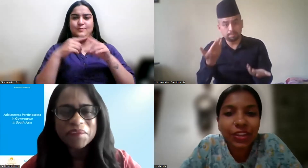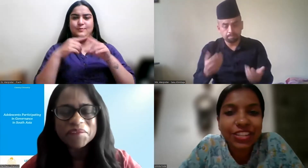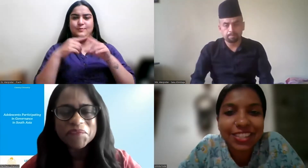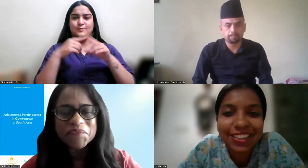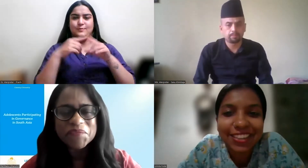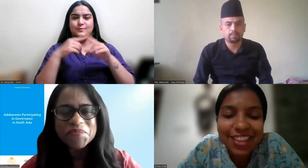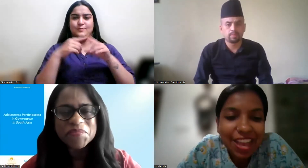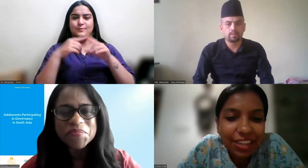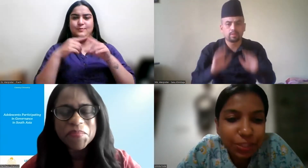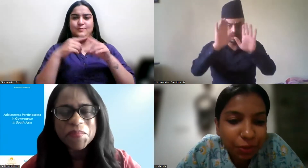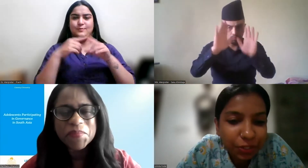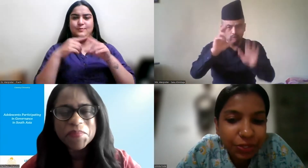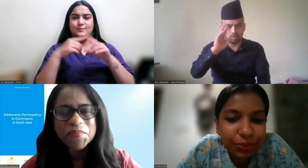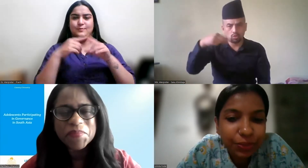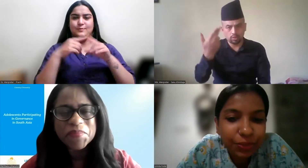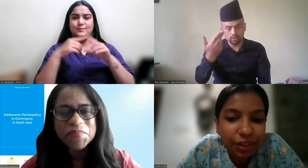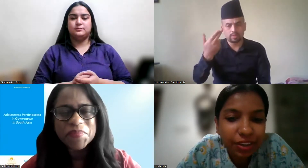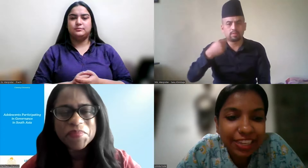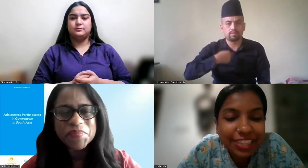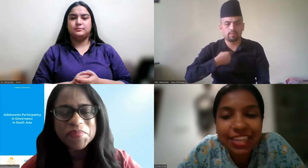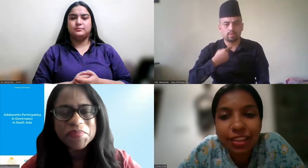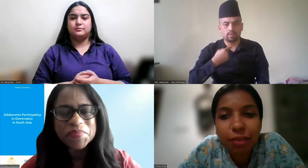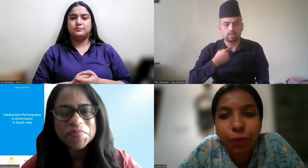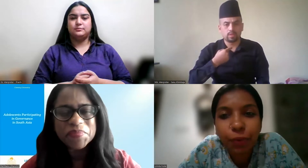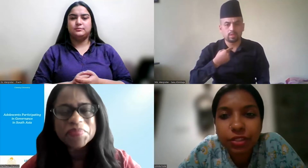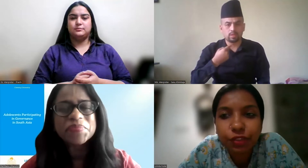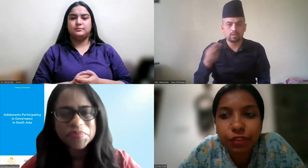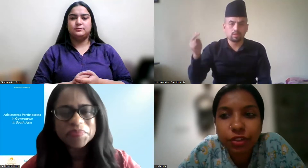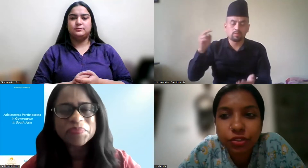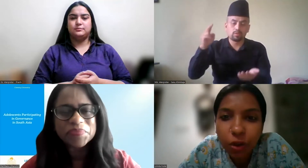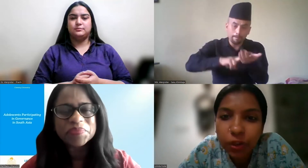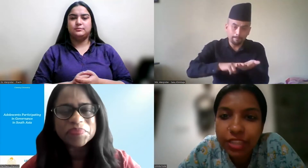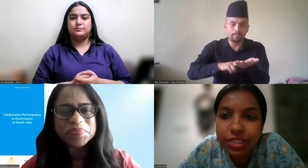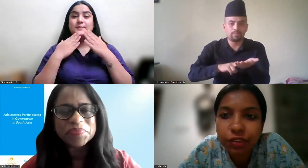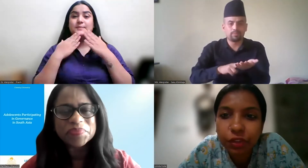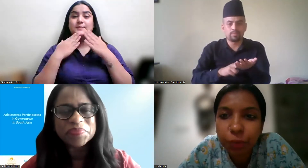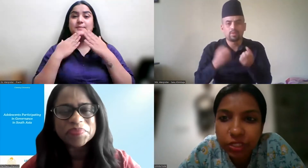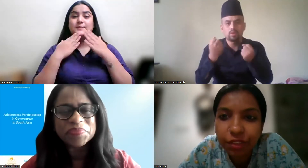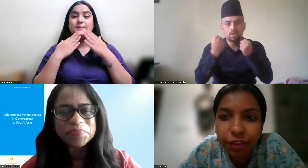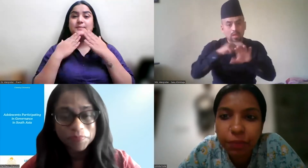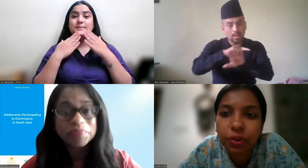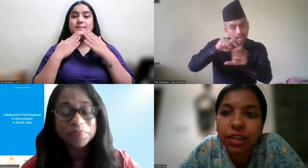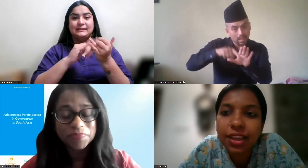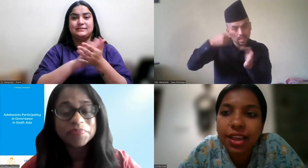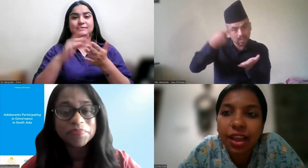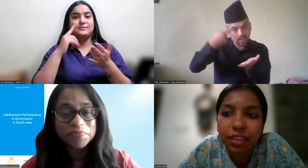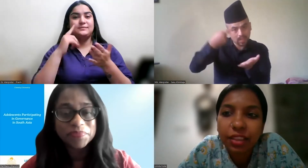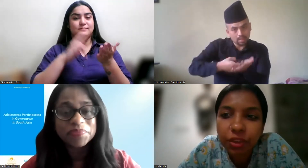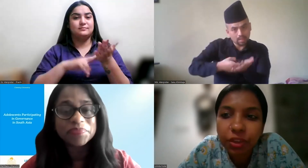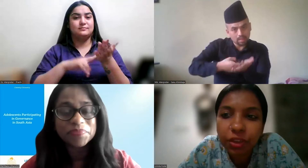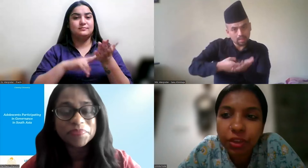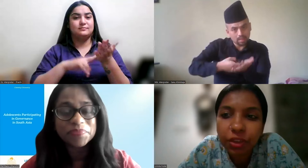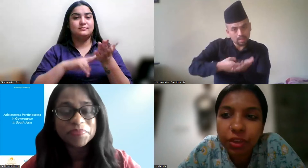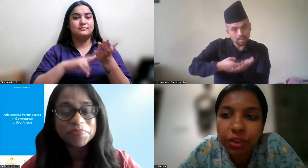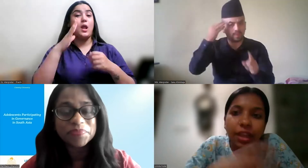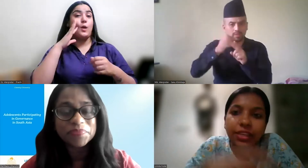Thank you, Darshini. I just wanted to reiterate the importance of a strong legislative and policy framework. I think we